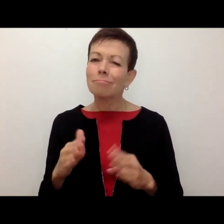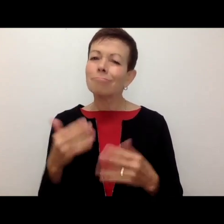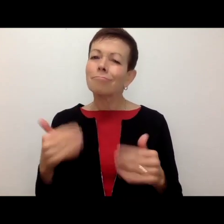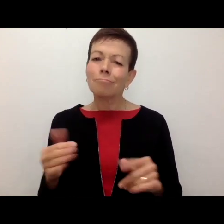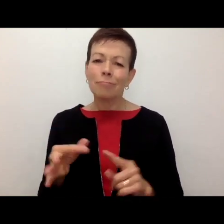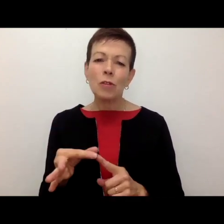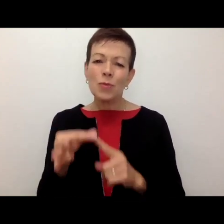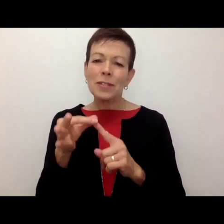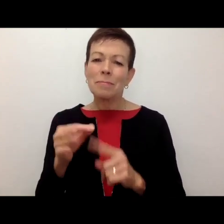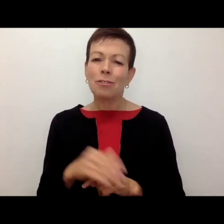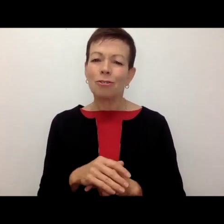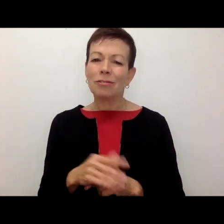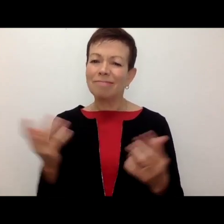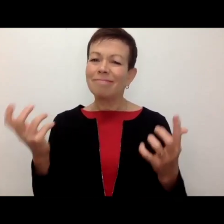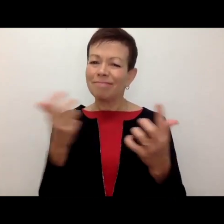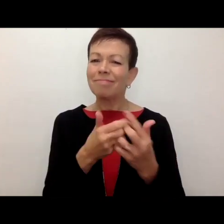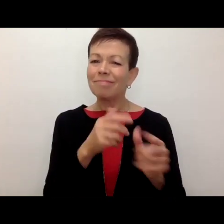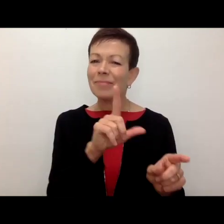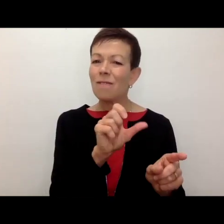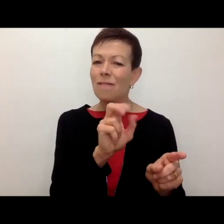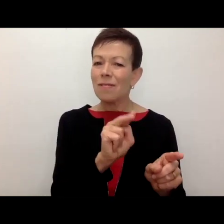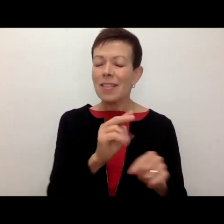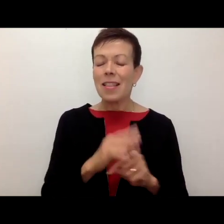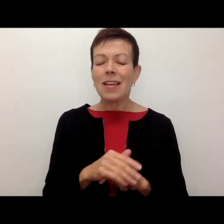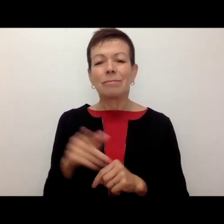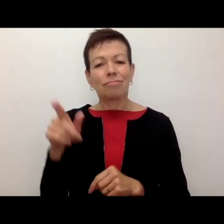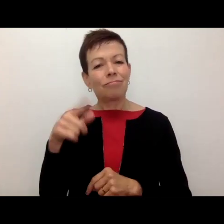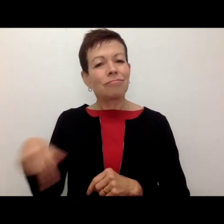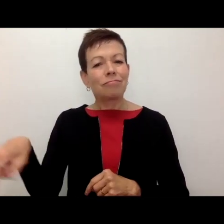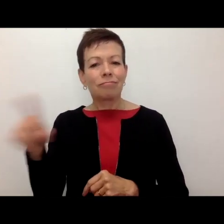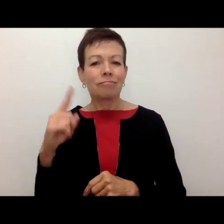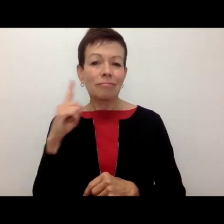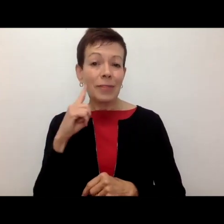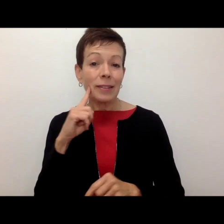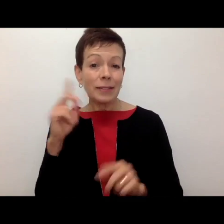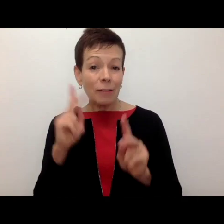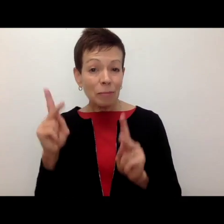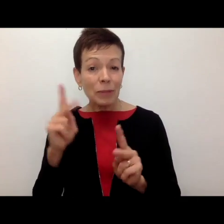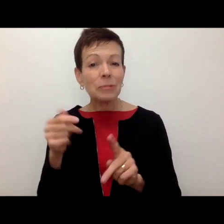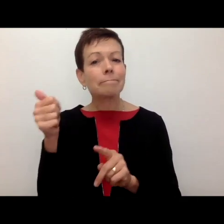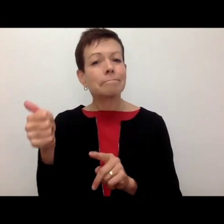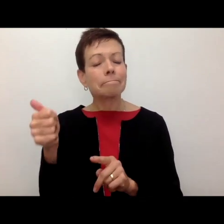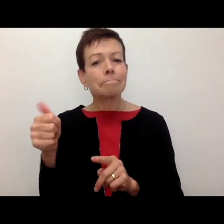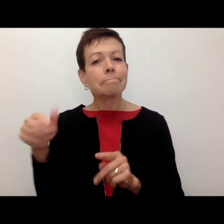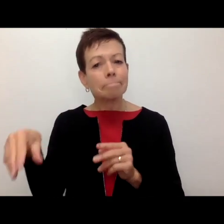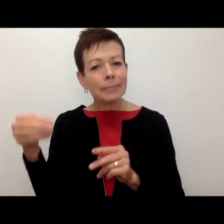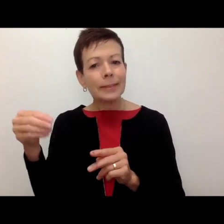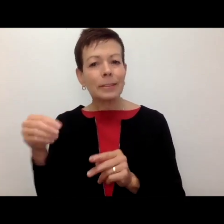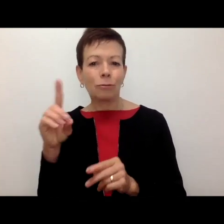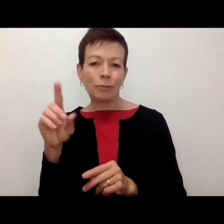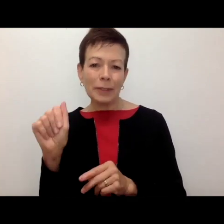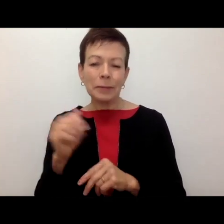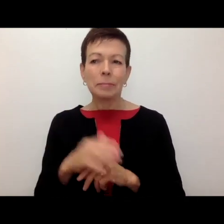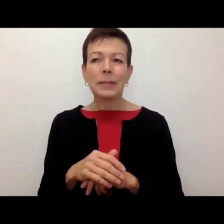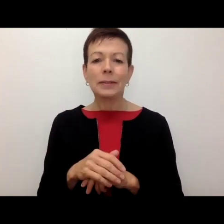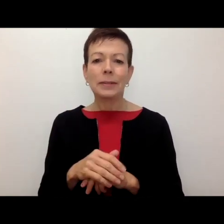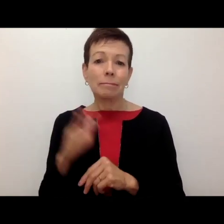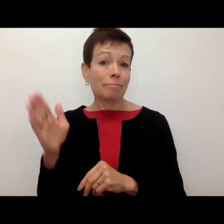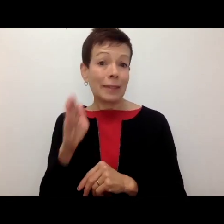That house was very special, and it fit Len to a T. It served deaf people who had additional disabilities, who